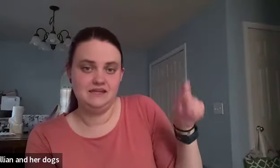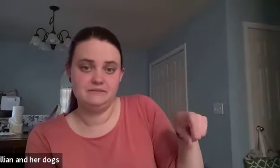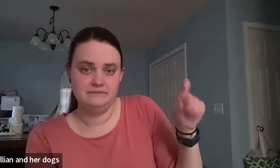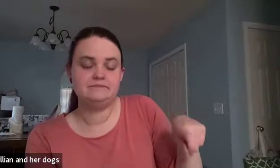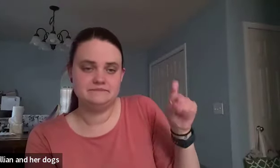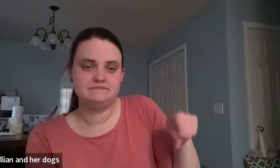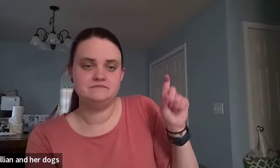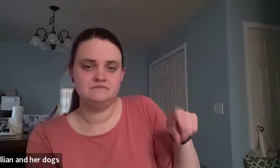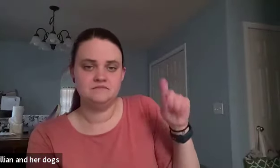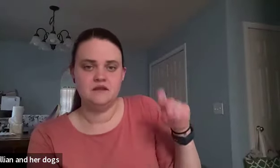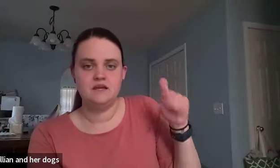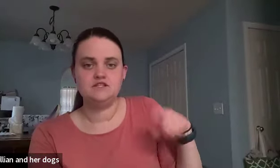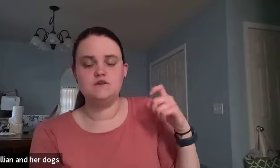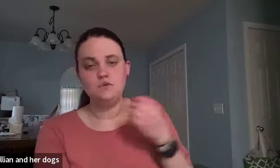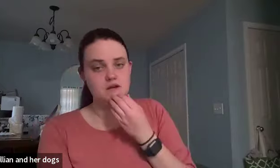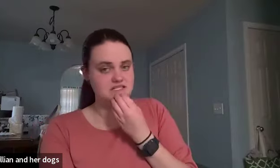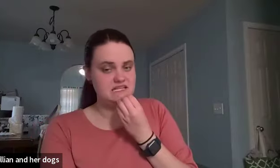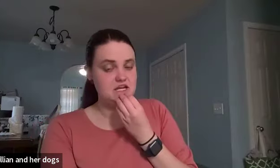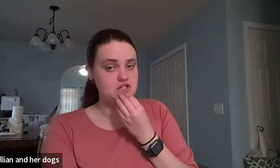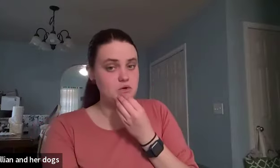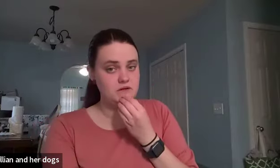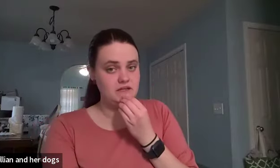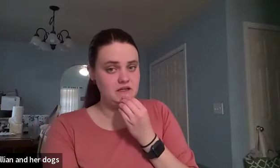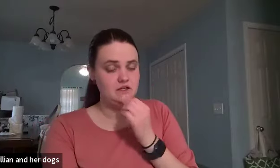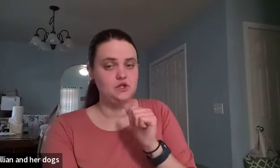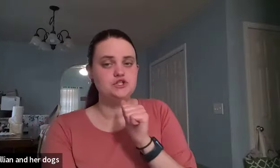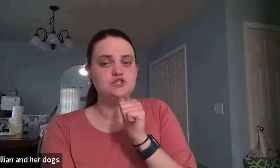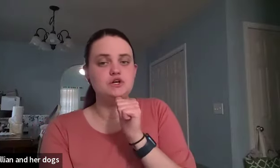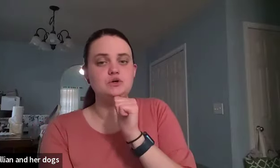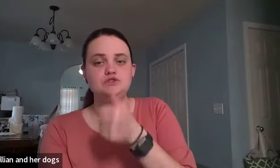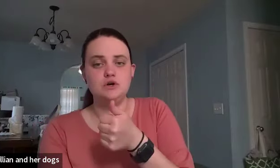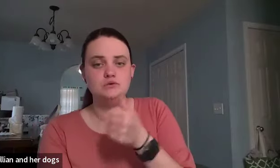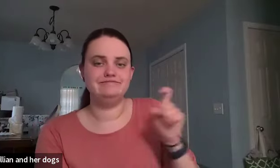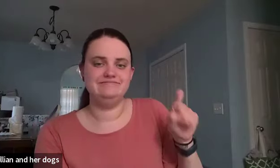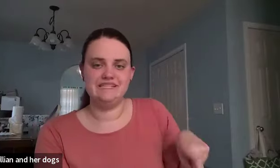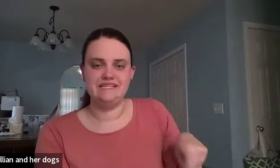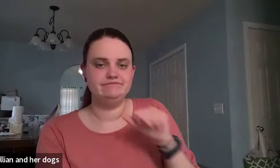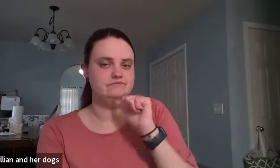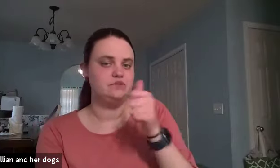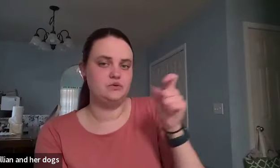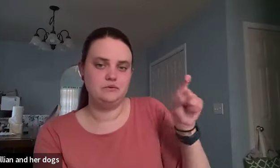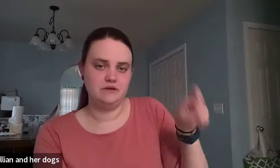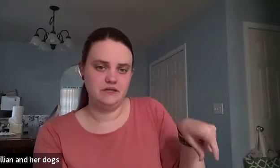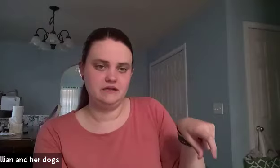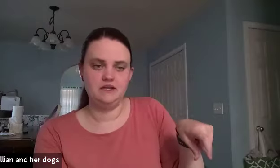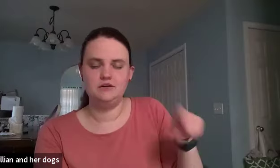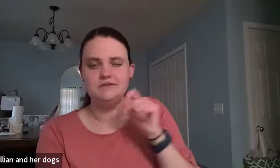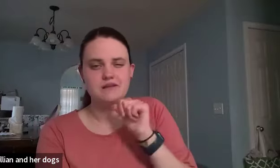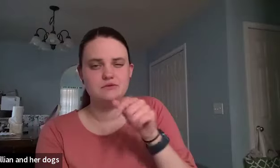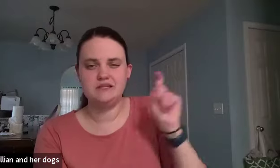Need. And so if you wanted to say don't need, you just go don't need. And you don't even have to really